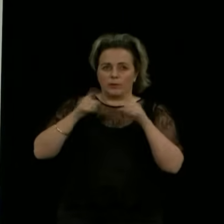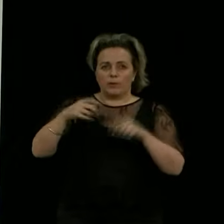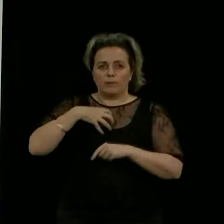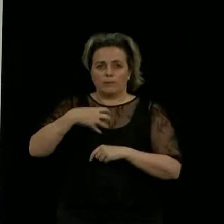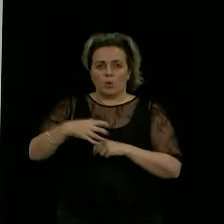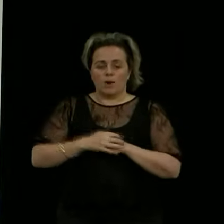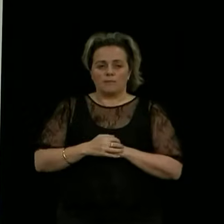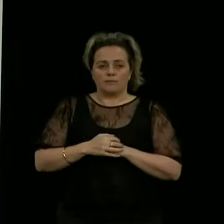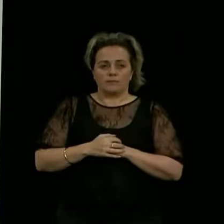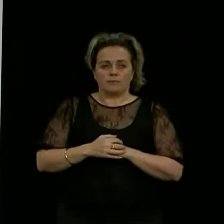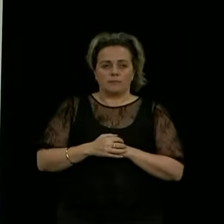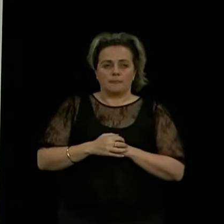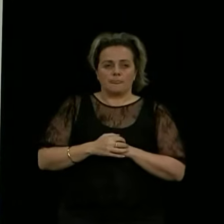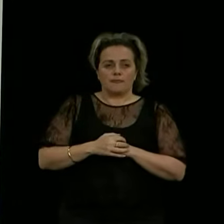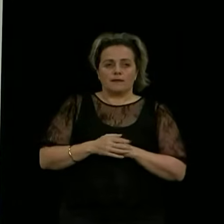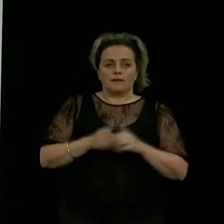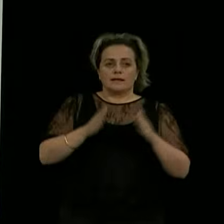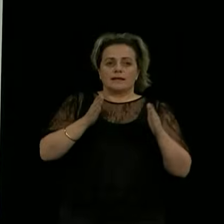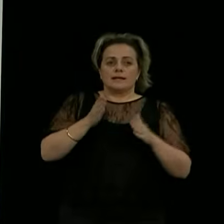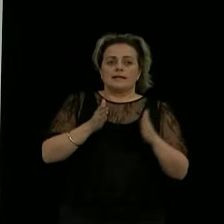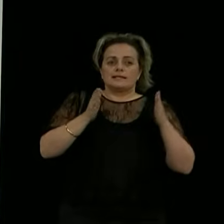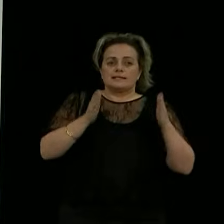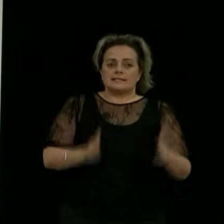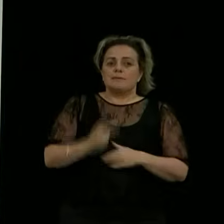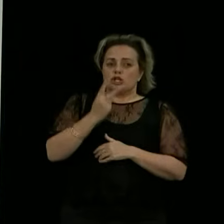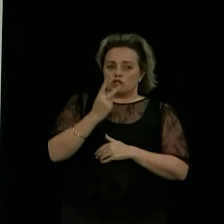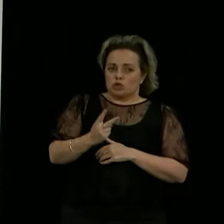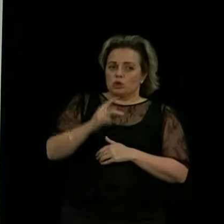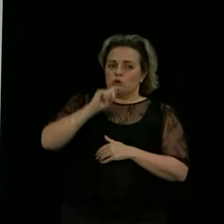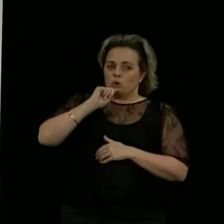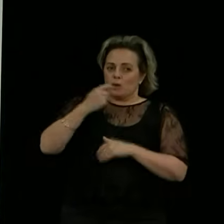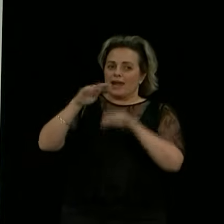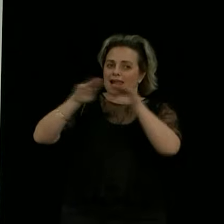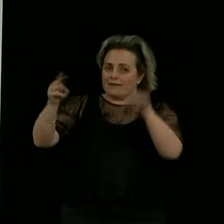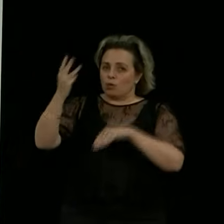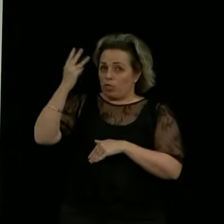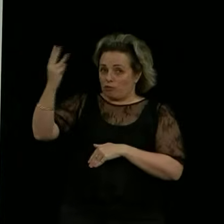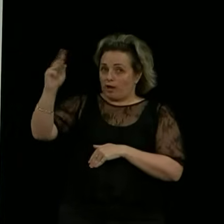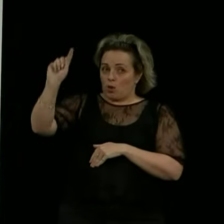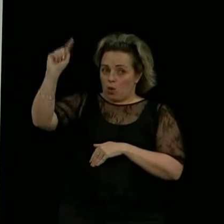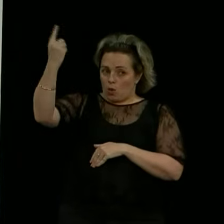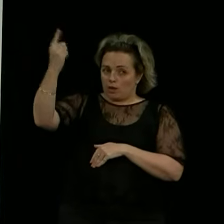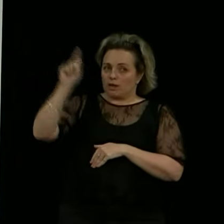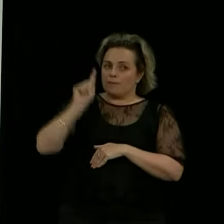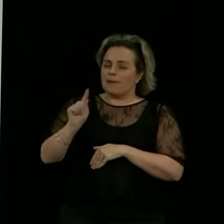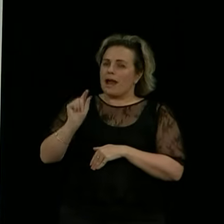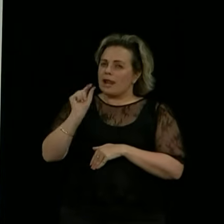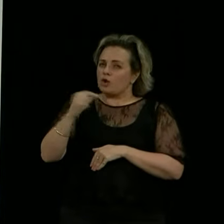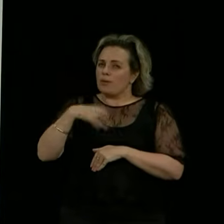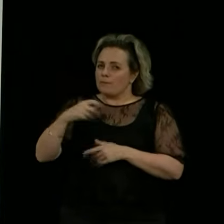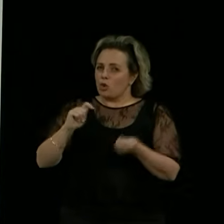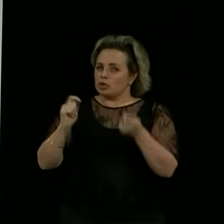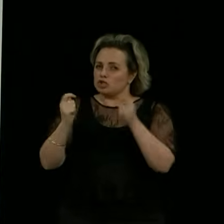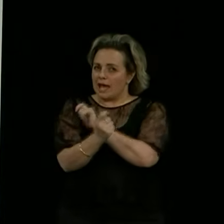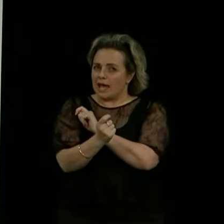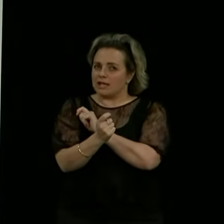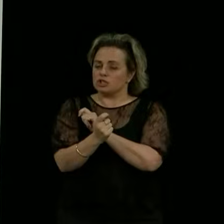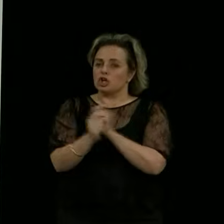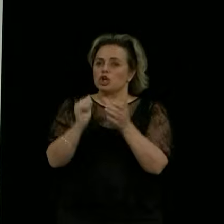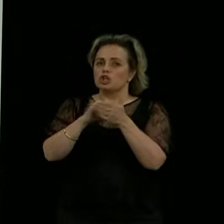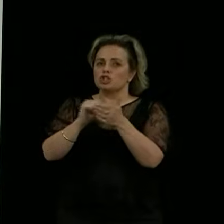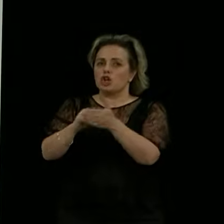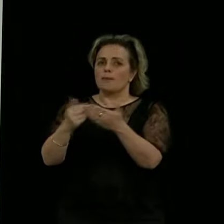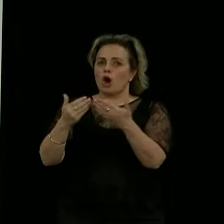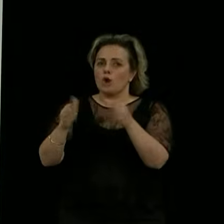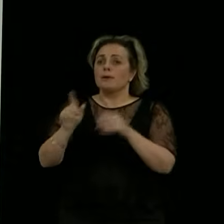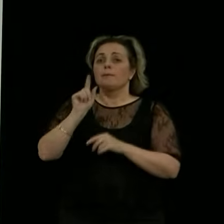with some further changes. Retail will be able to open their doors again. Once open, the usual measures for retail will apply. People will need to